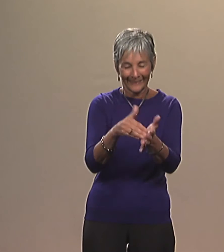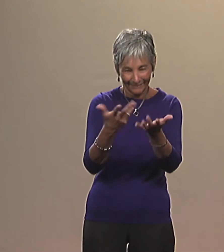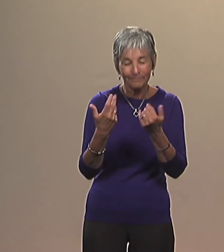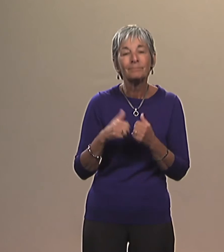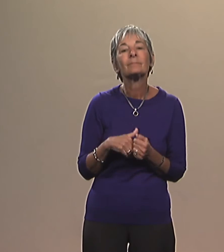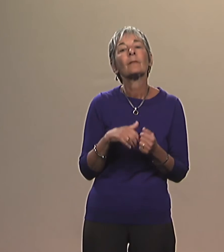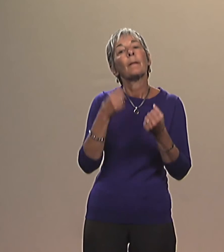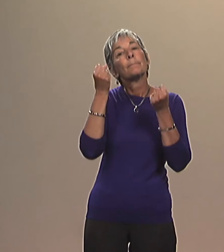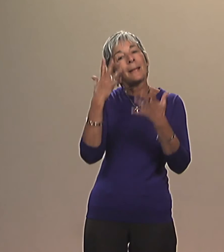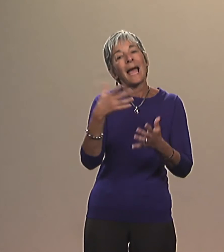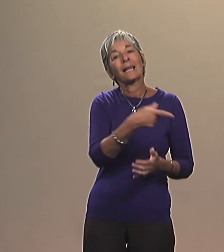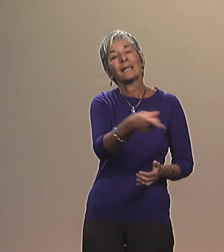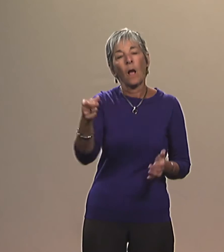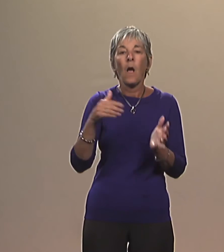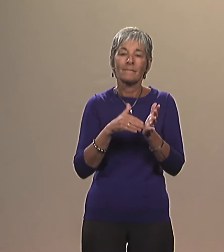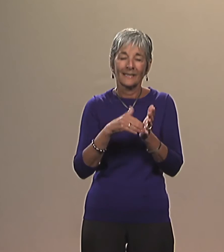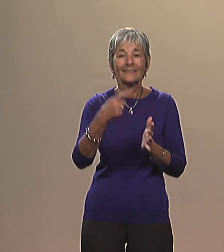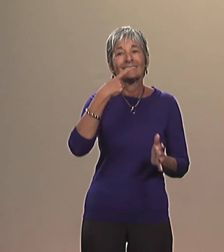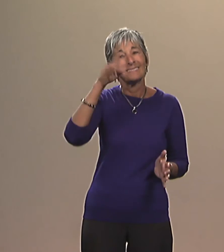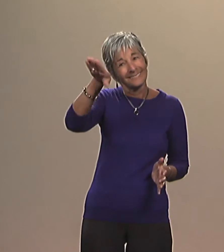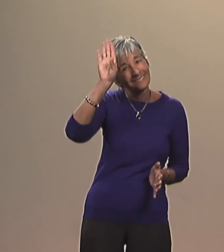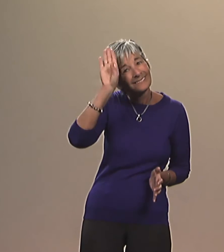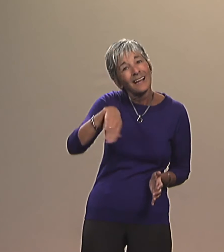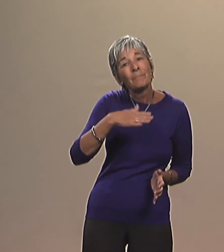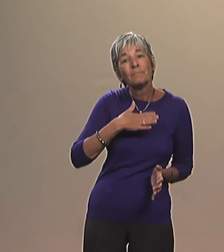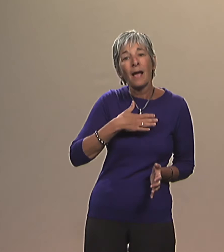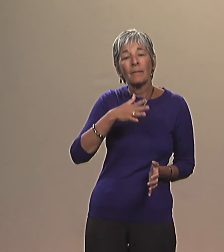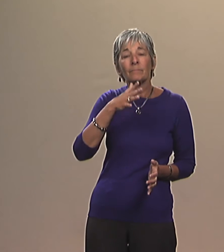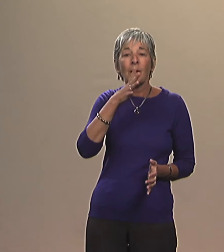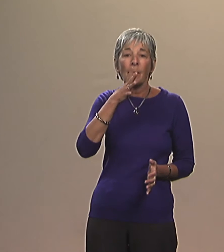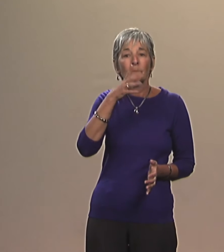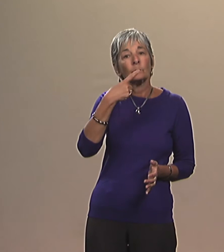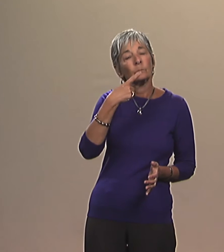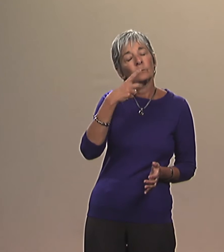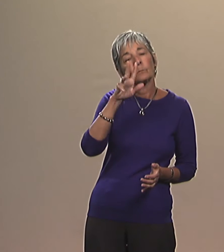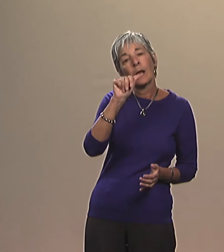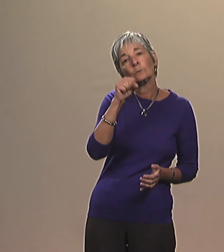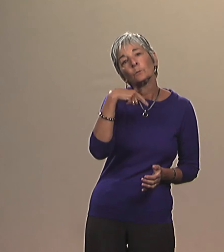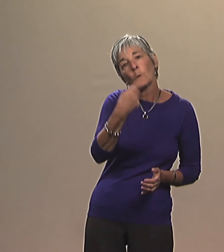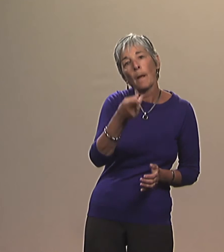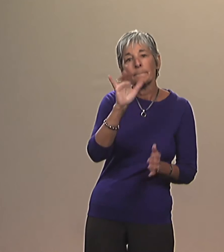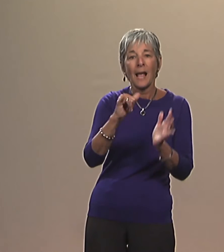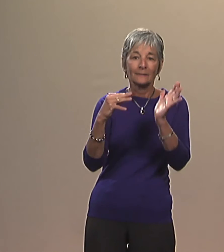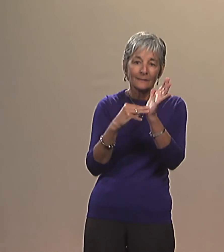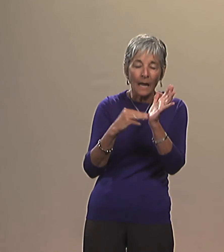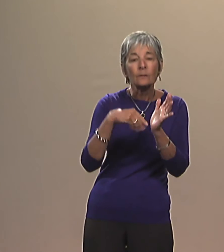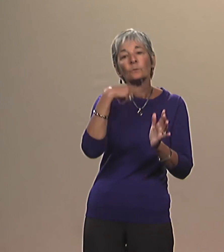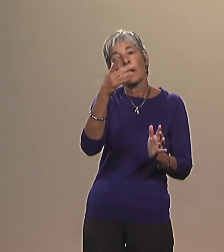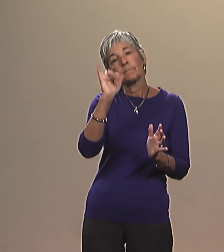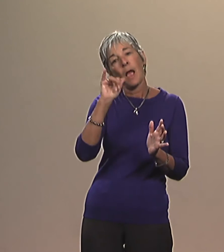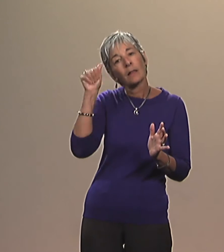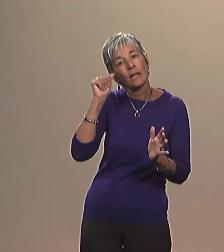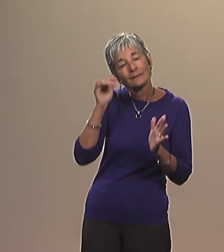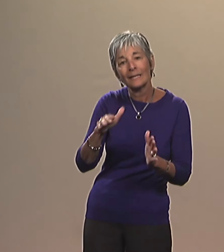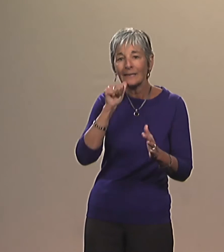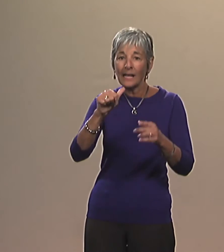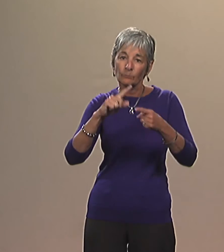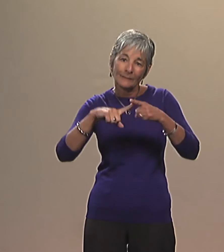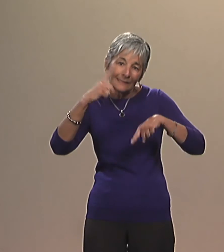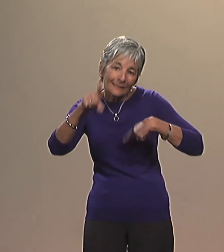intervention. It is common for students to say, "My mom was told not to sign by the doctor and the audiologist, and so I struggled all